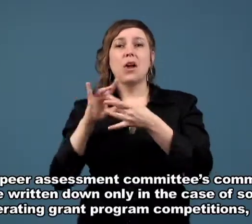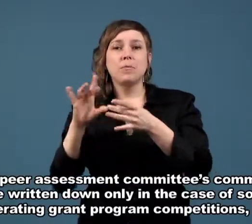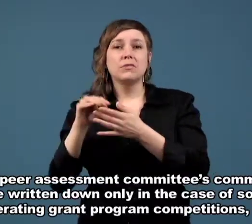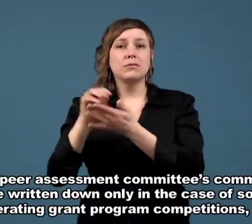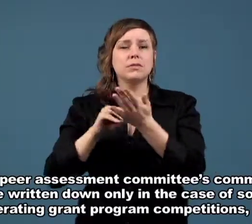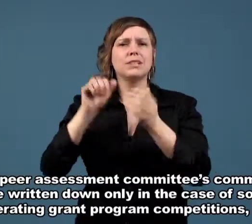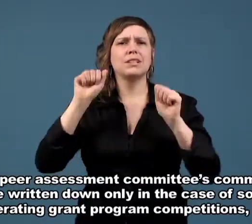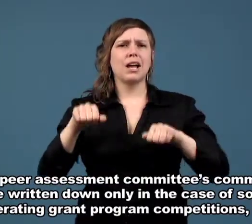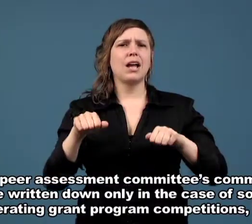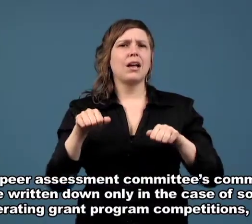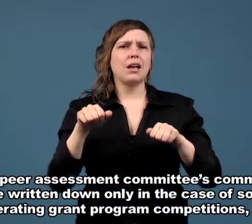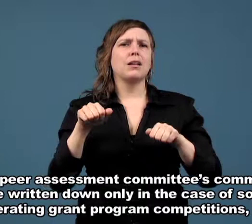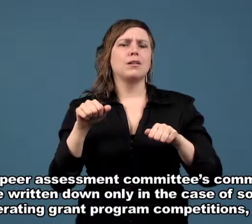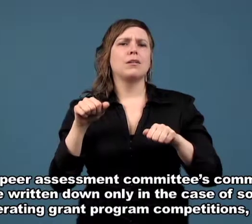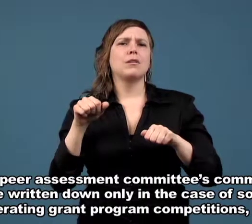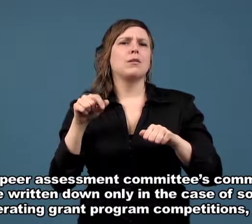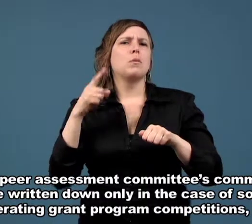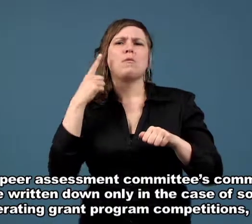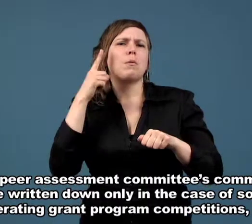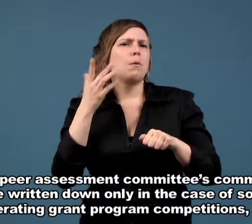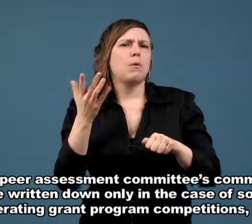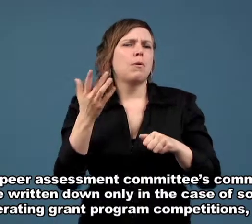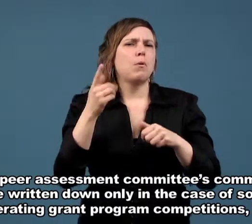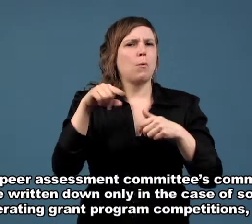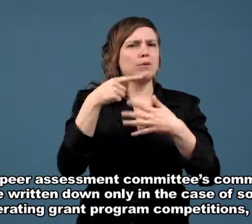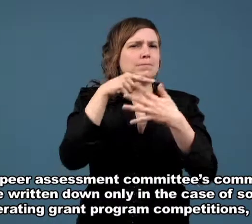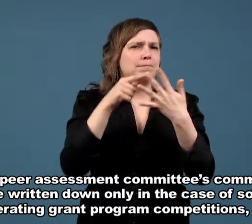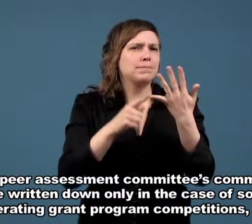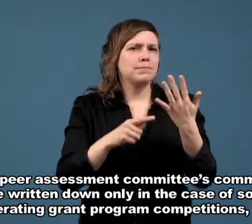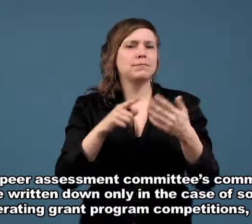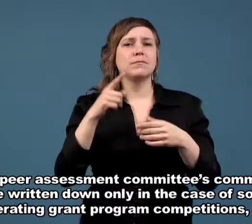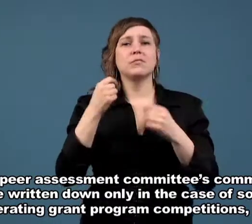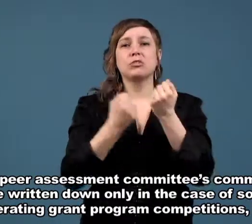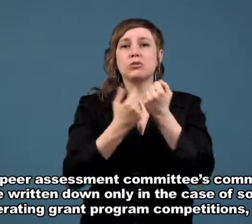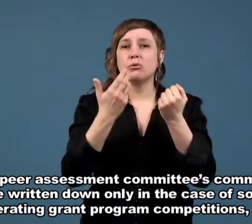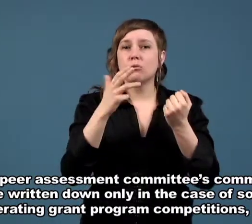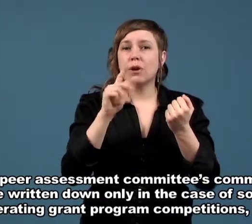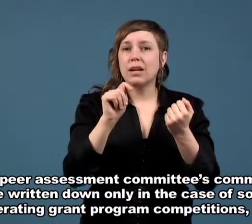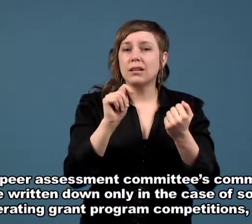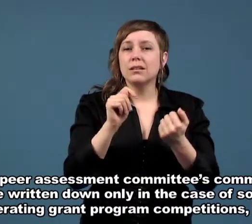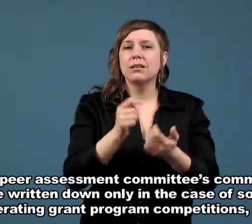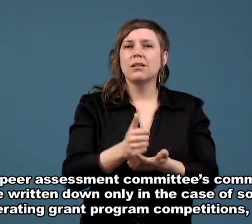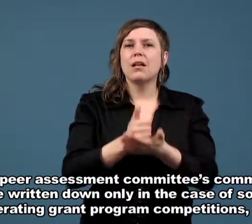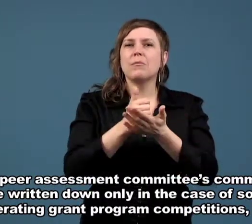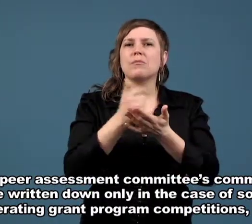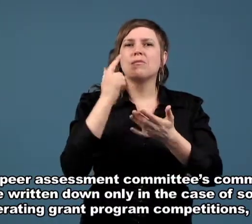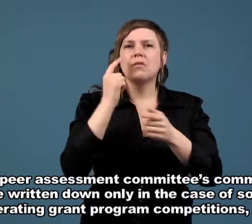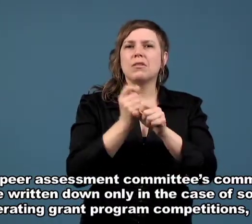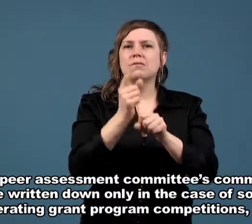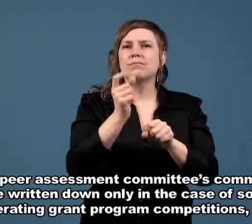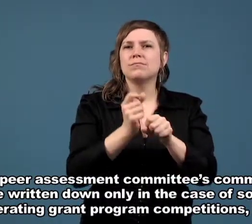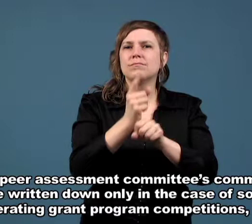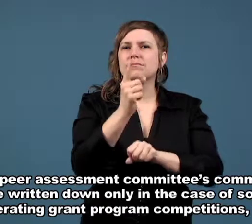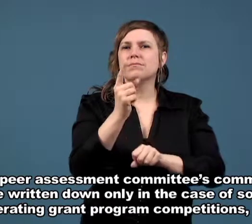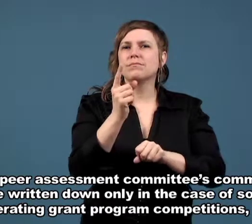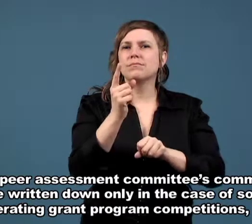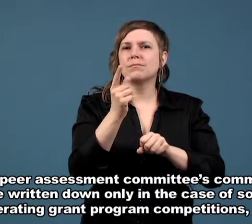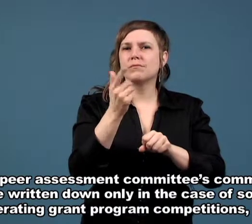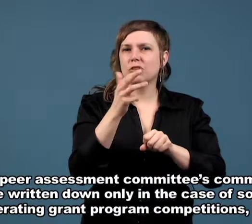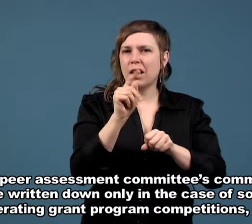peer assessment committee's comments are written down only in the case of some operating grant competitions. For